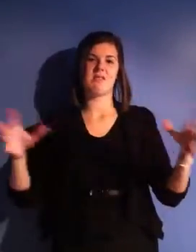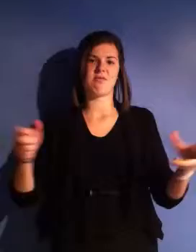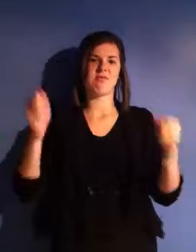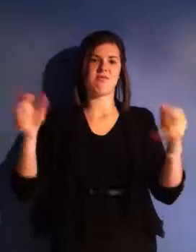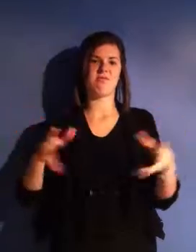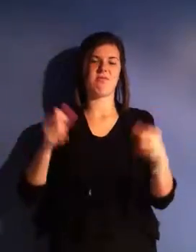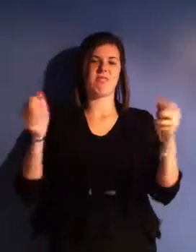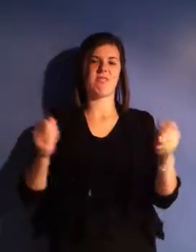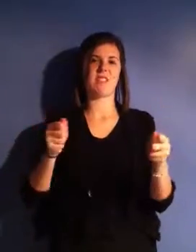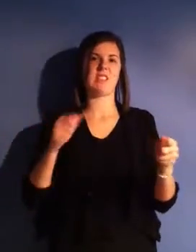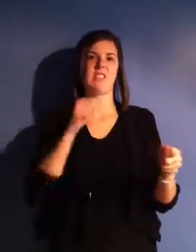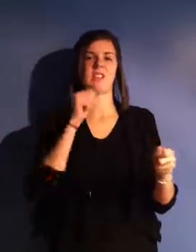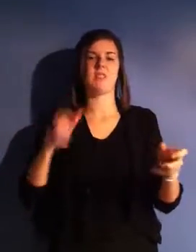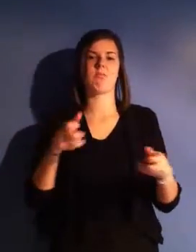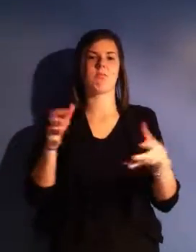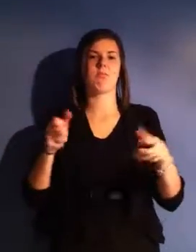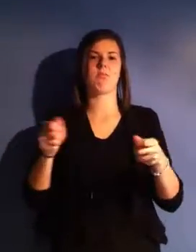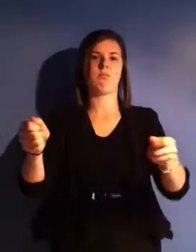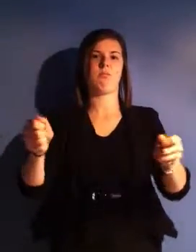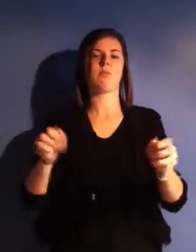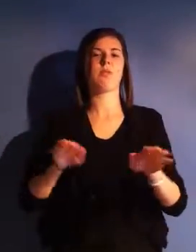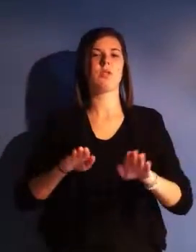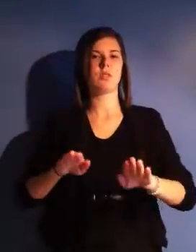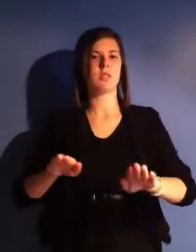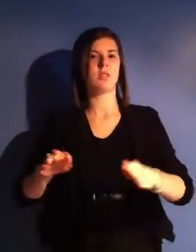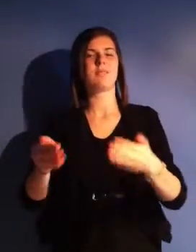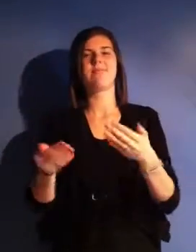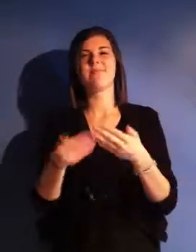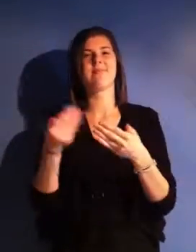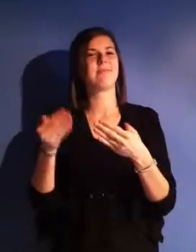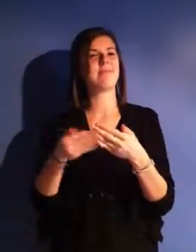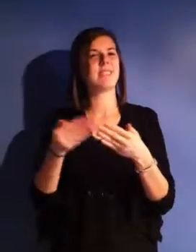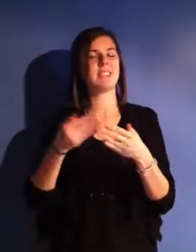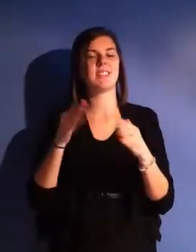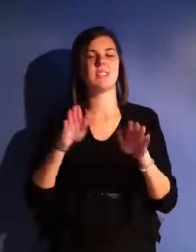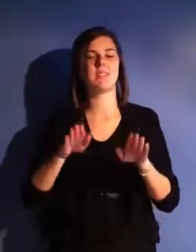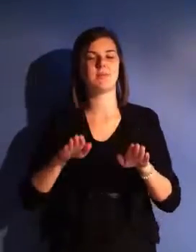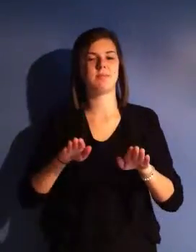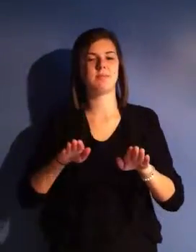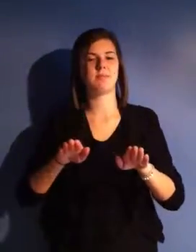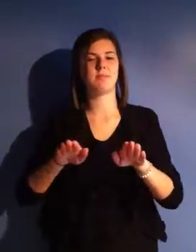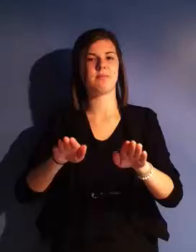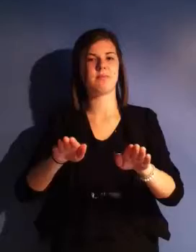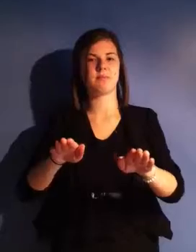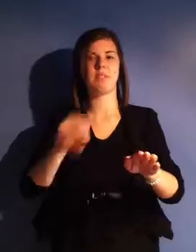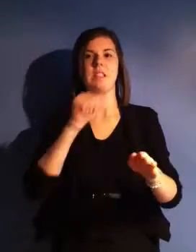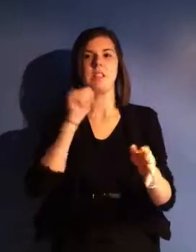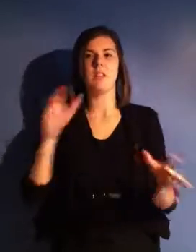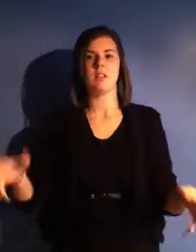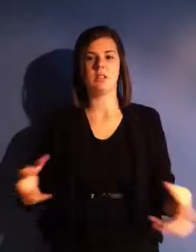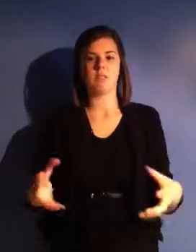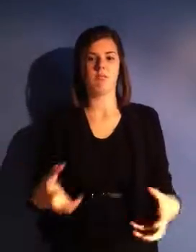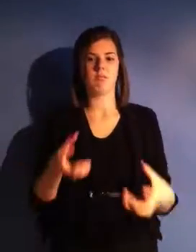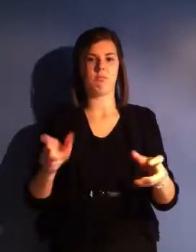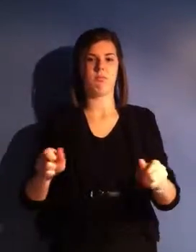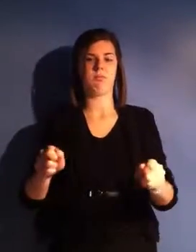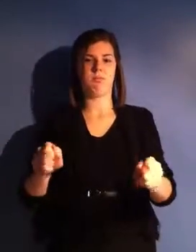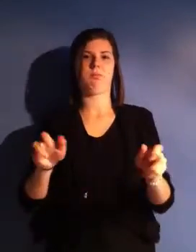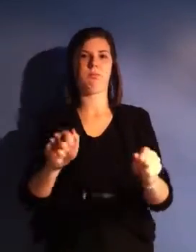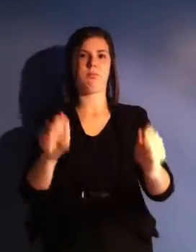that makes it a little bit easier when you're trying to guide the fabric through the machine and over the needle. Okay. Now, I'm